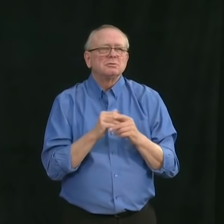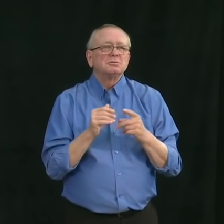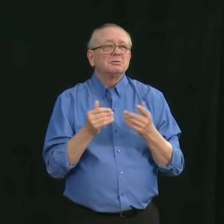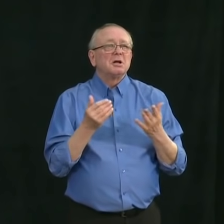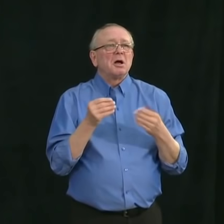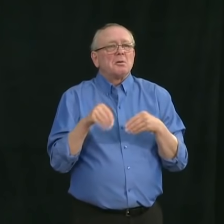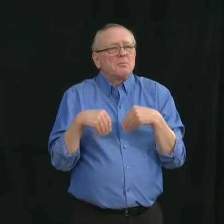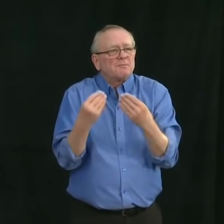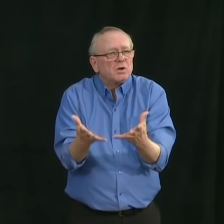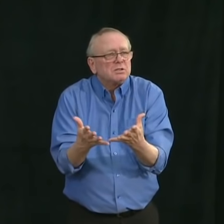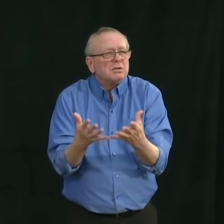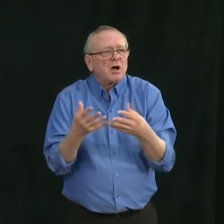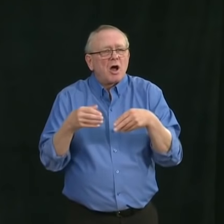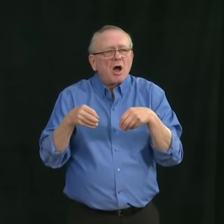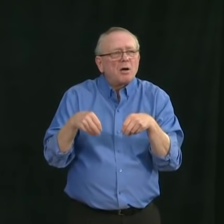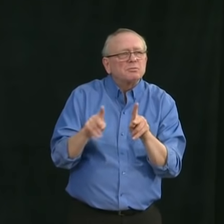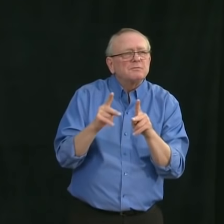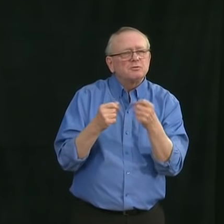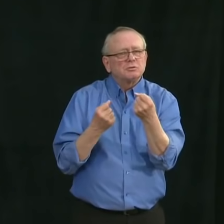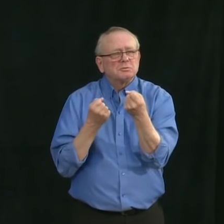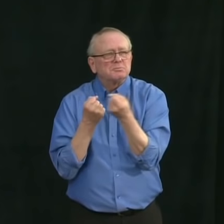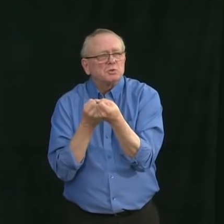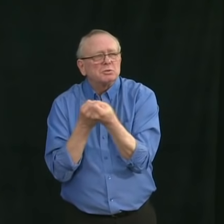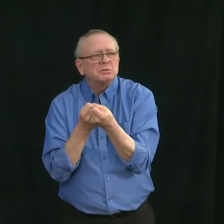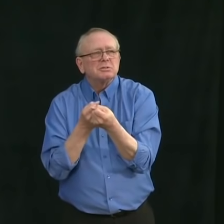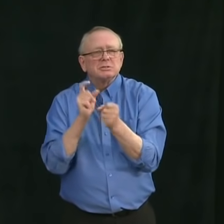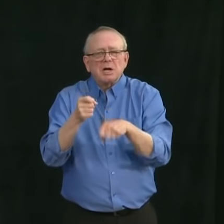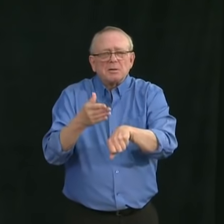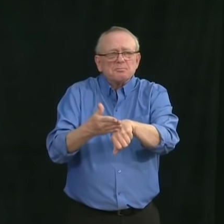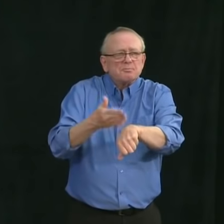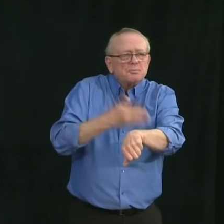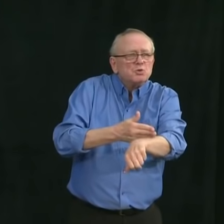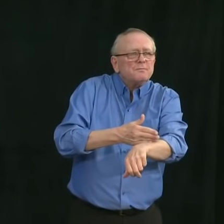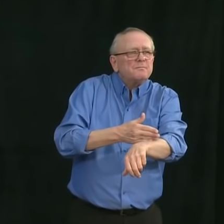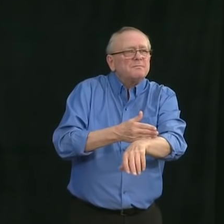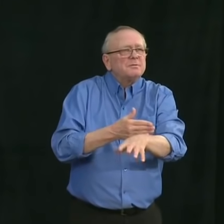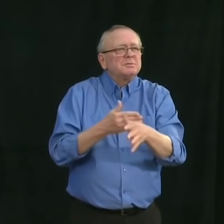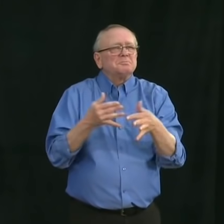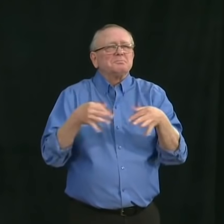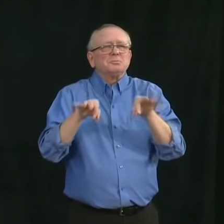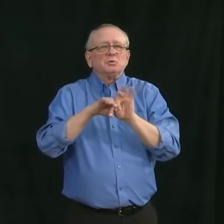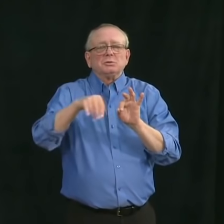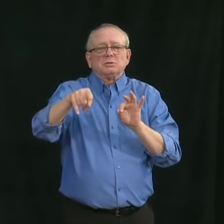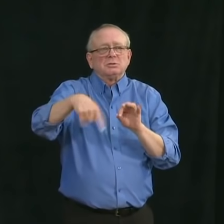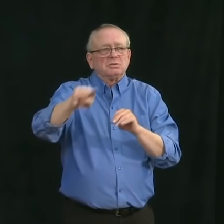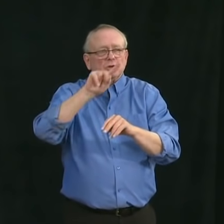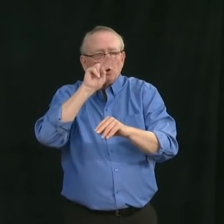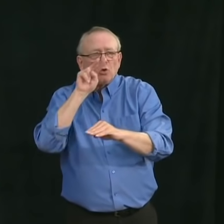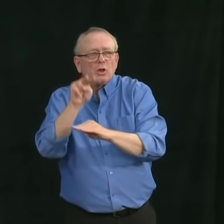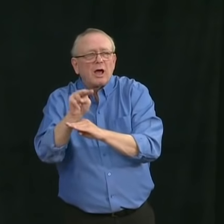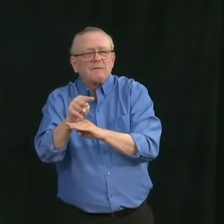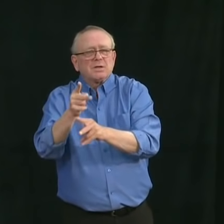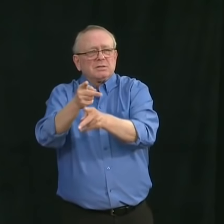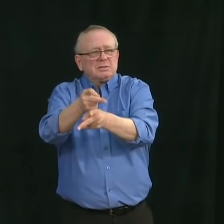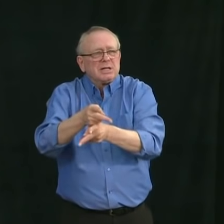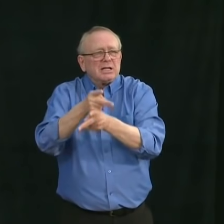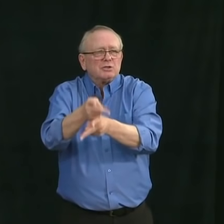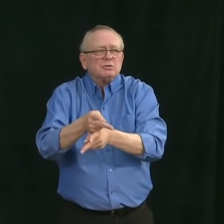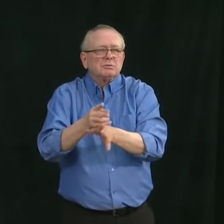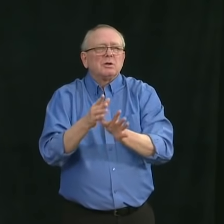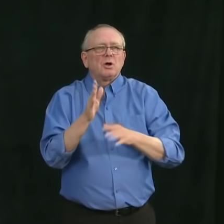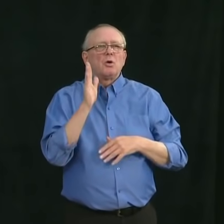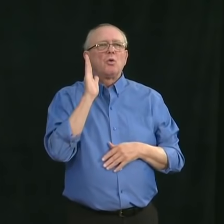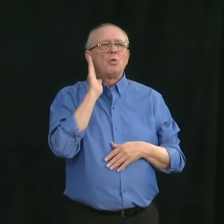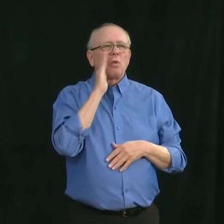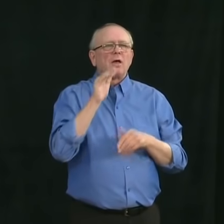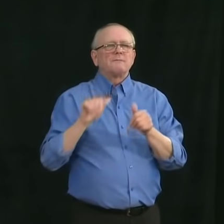with every opportunity and every support that's necessary to make sure residents get the care they need. And so we'll follow up, maybe have